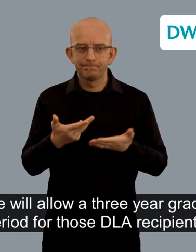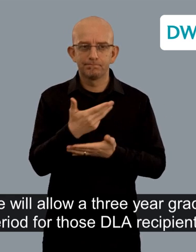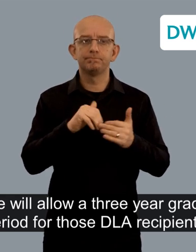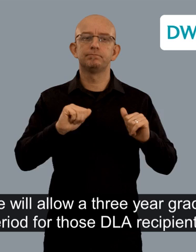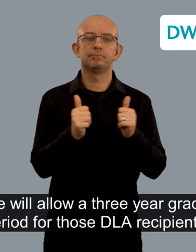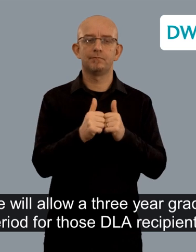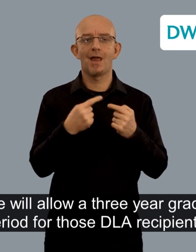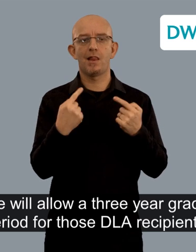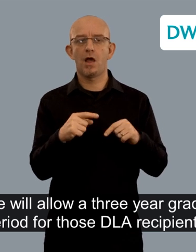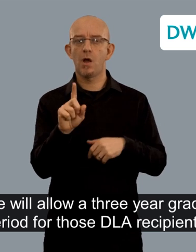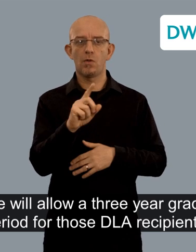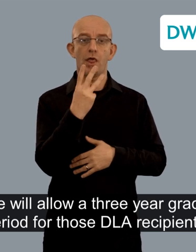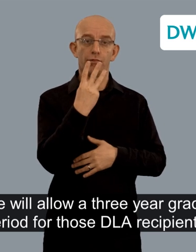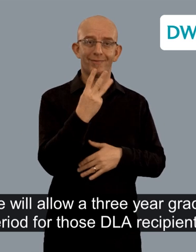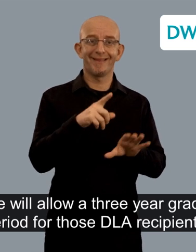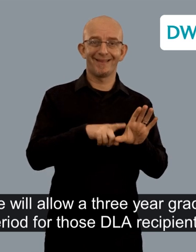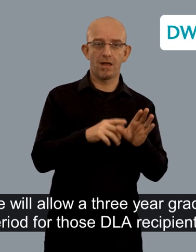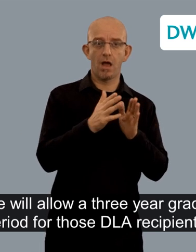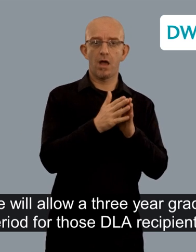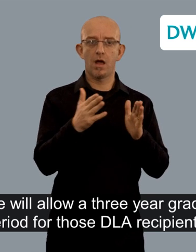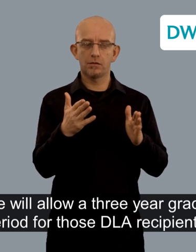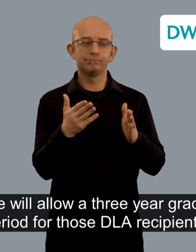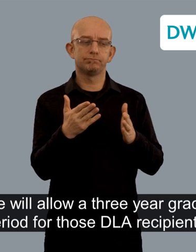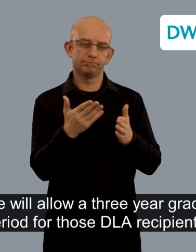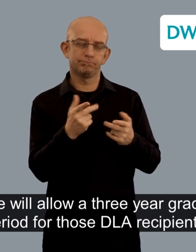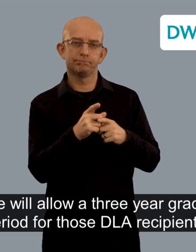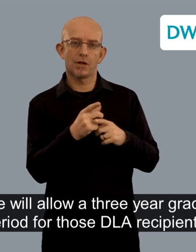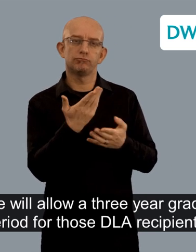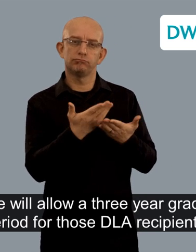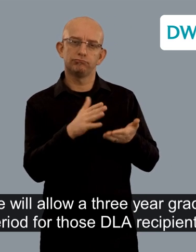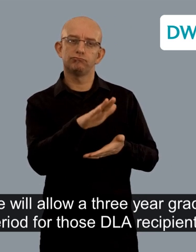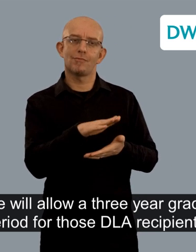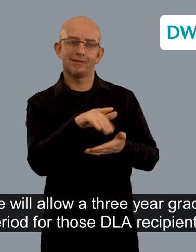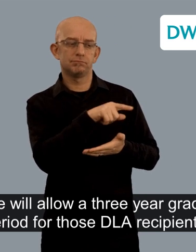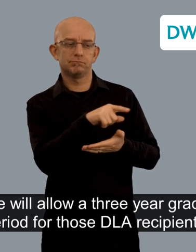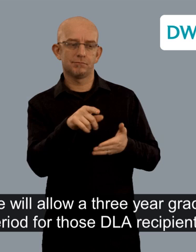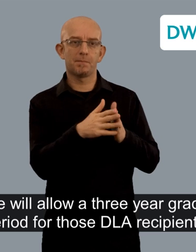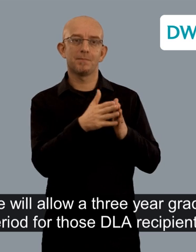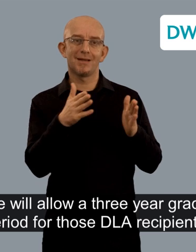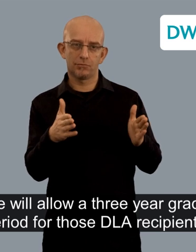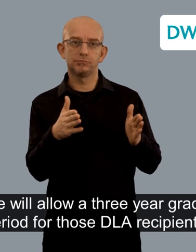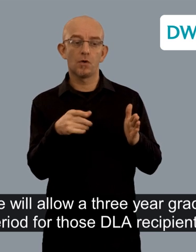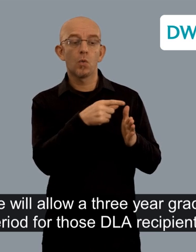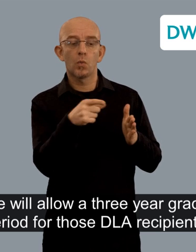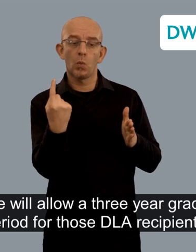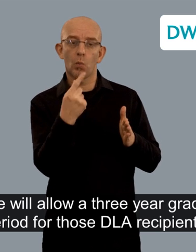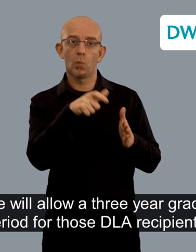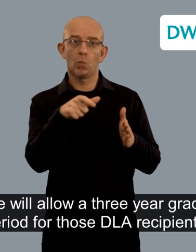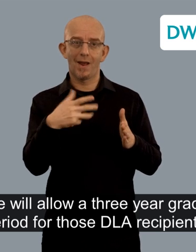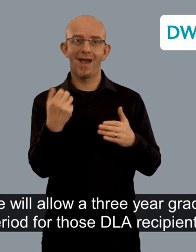We will allow a 3-year grace period for those DLA recipients who have a